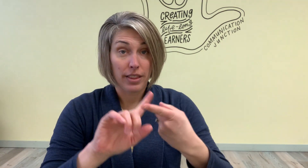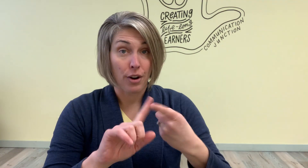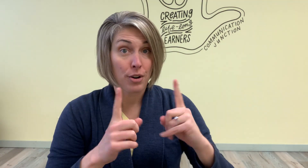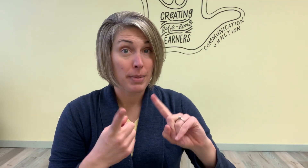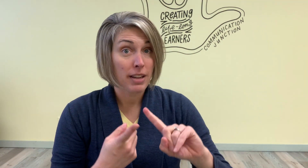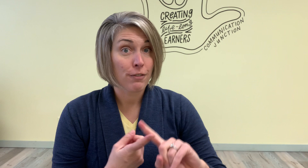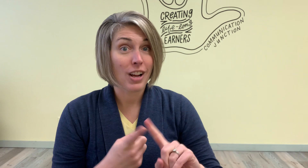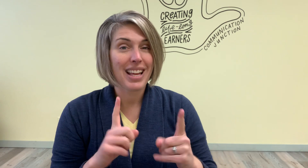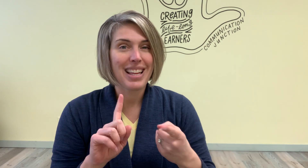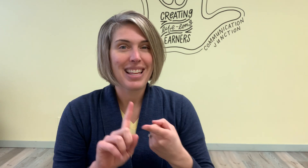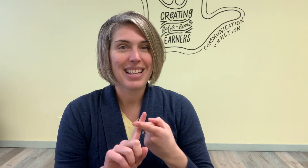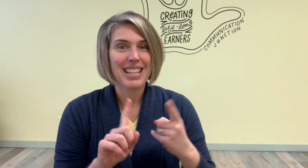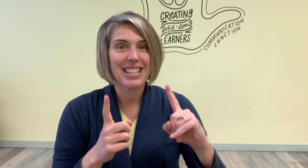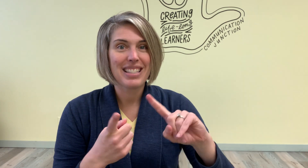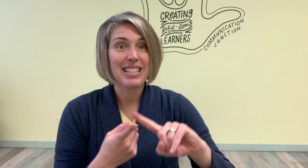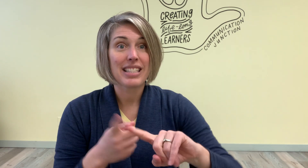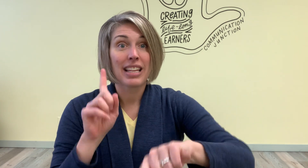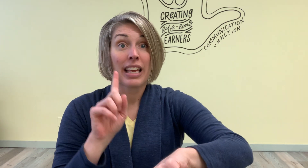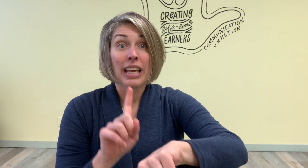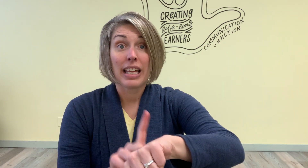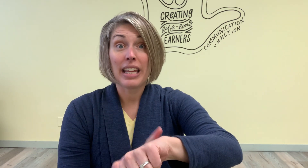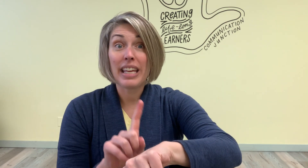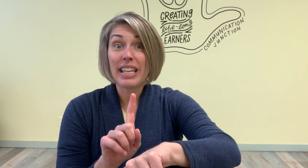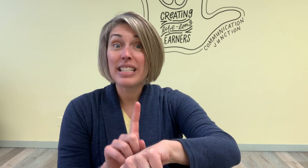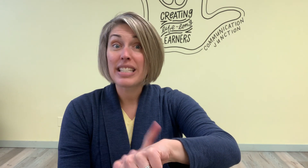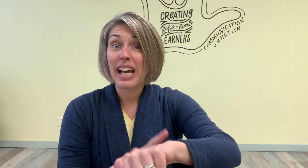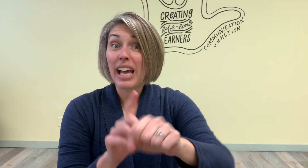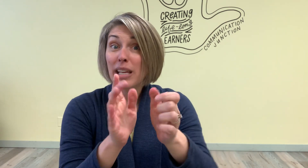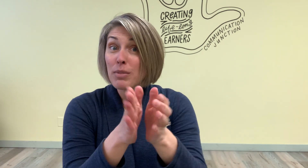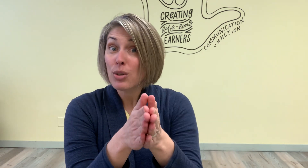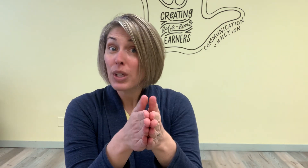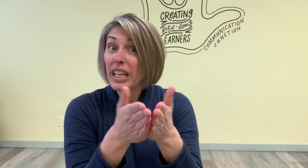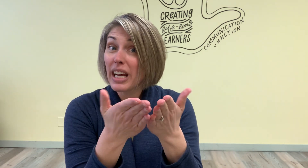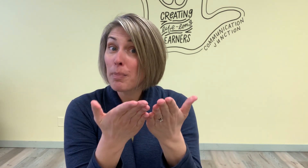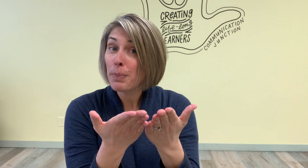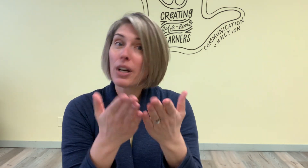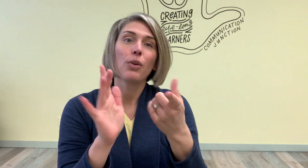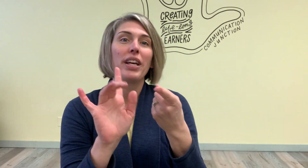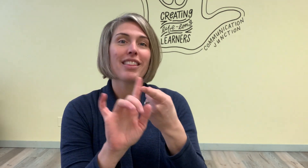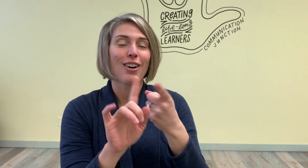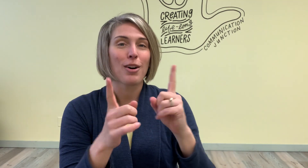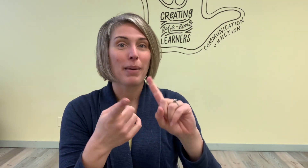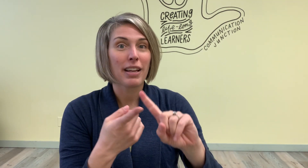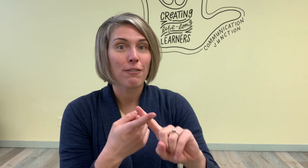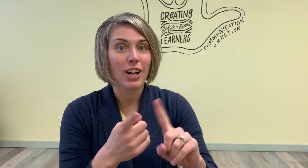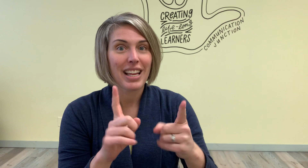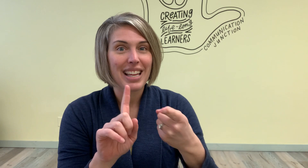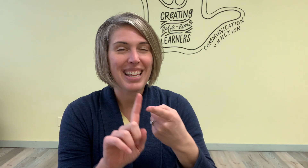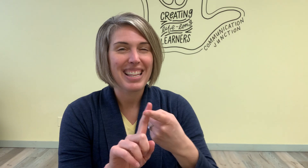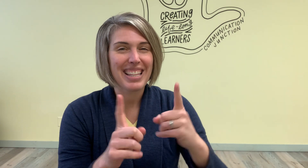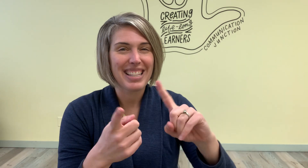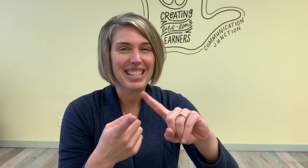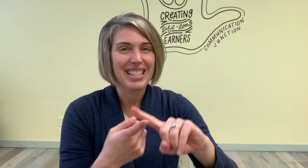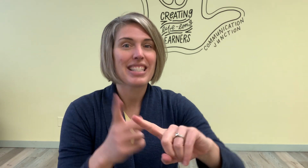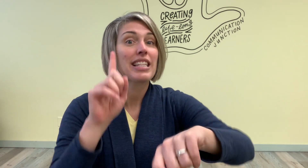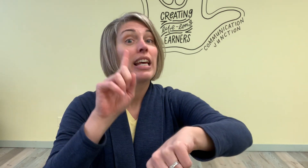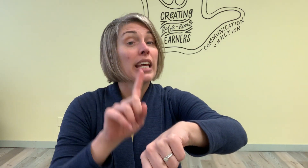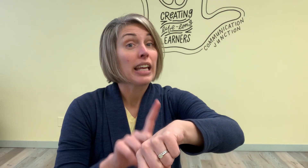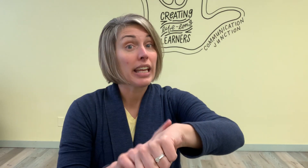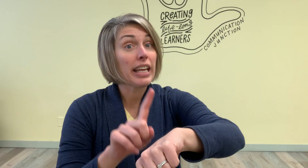all my friends. It is time to read a book with all my friends. It